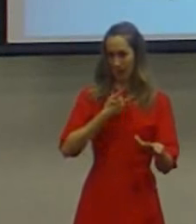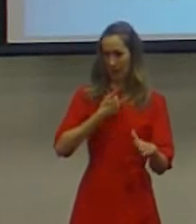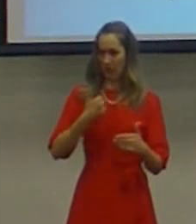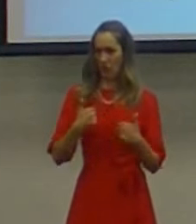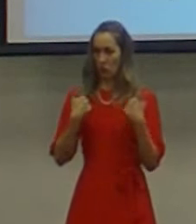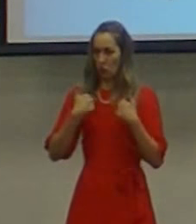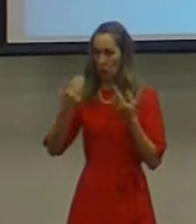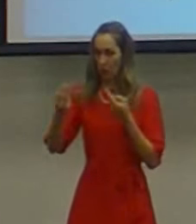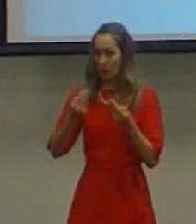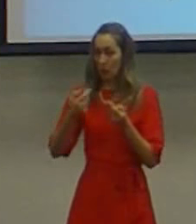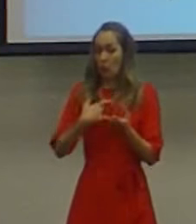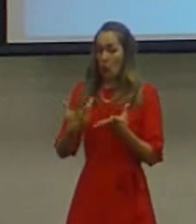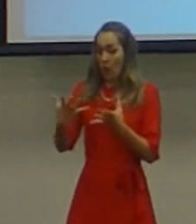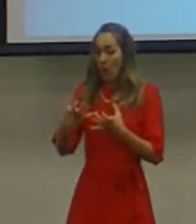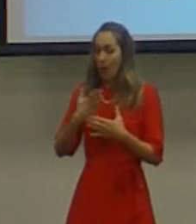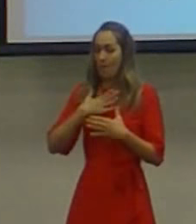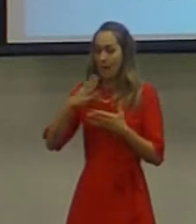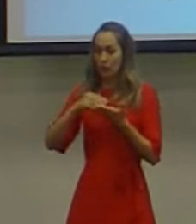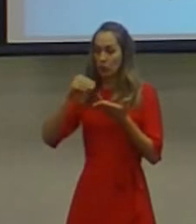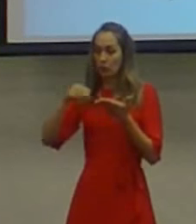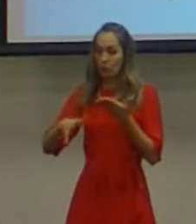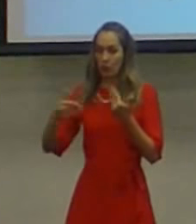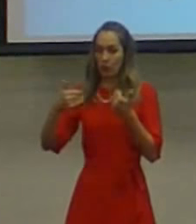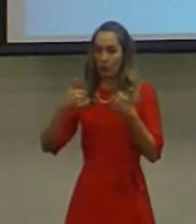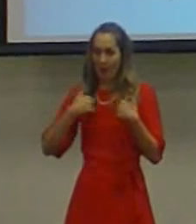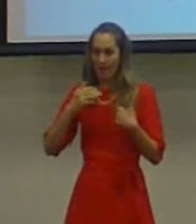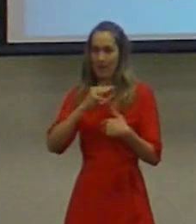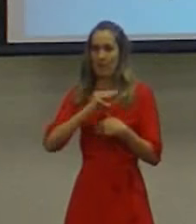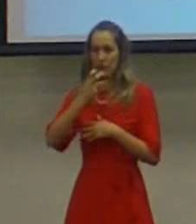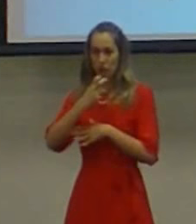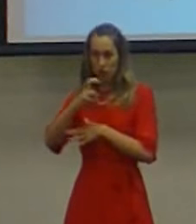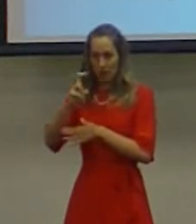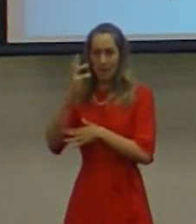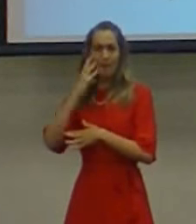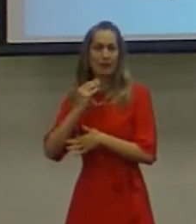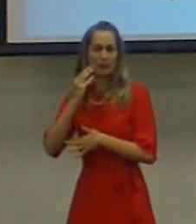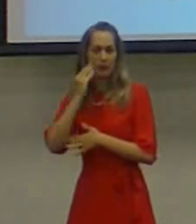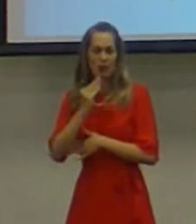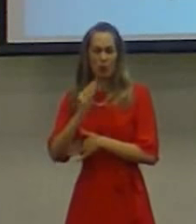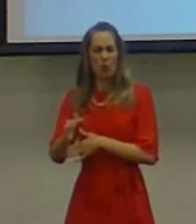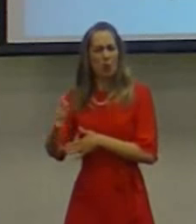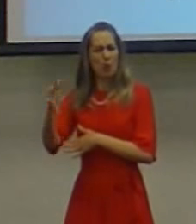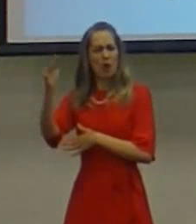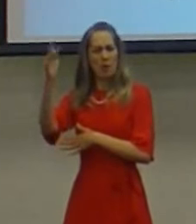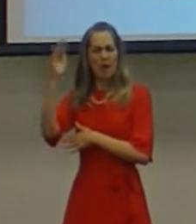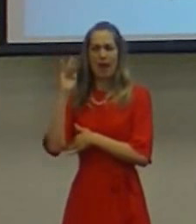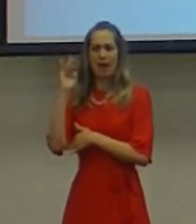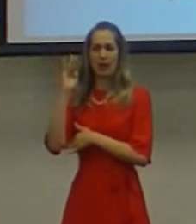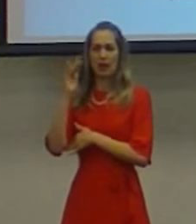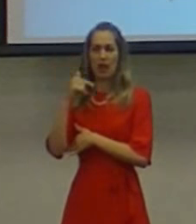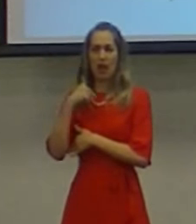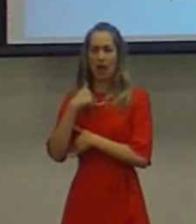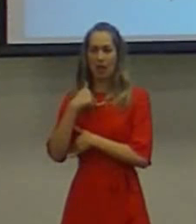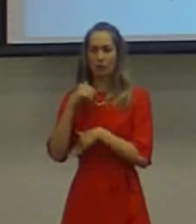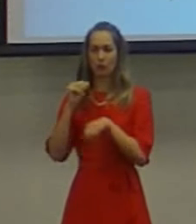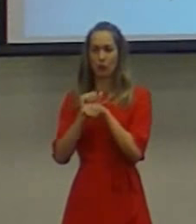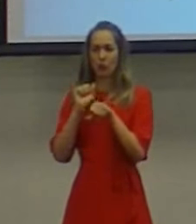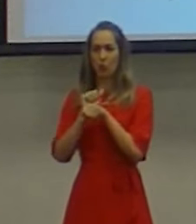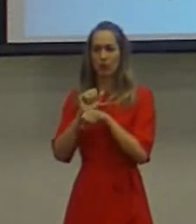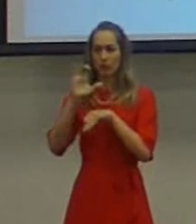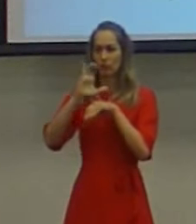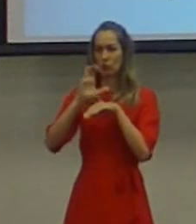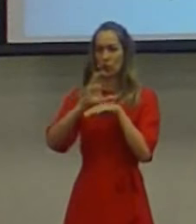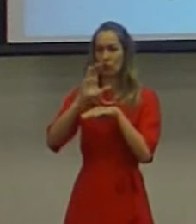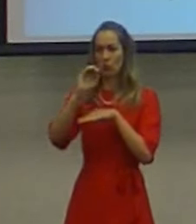let that shape them and expand their worldview. And I had this idea way back when I was at a church in Oklahoma, but